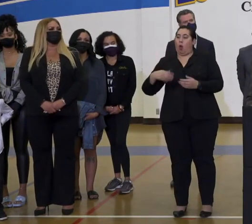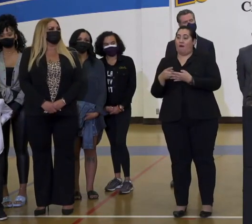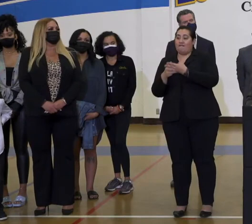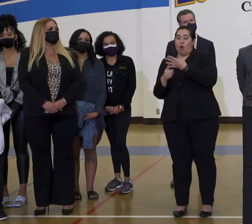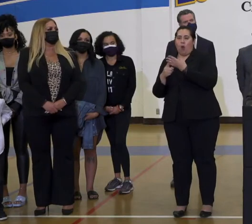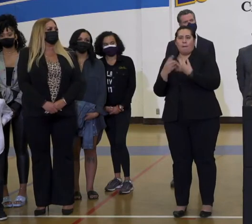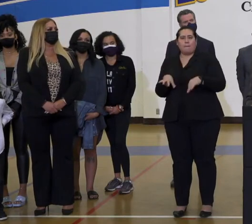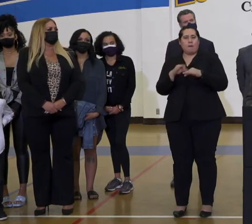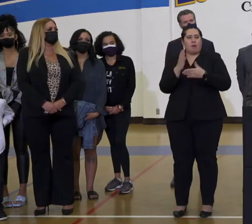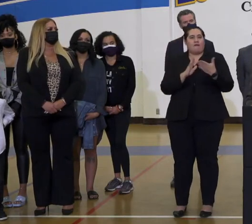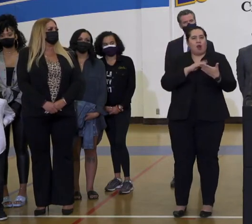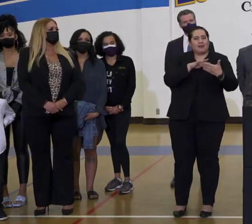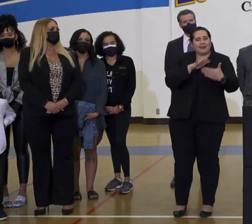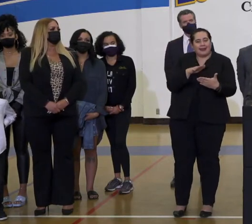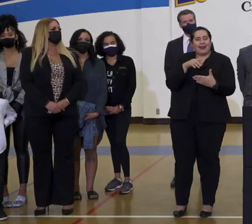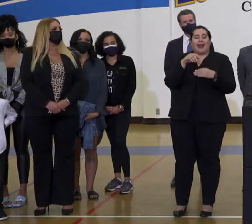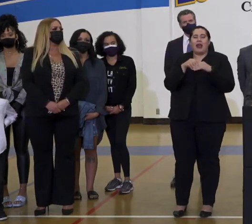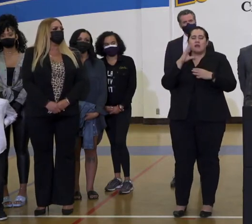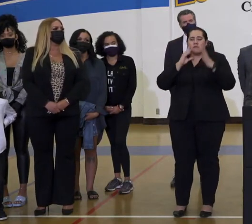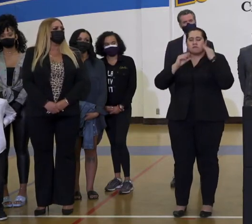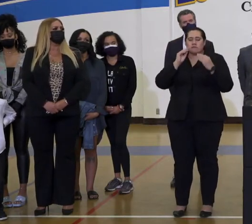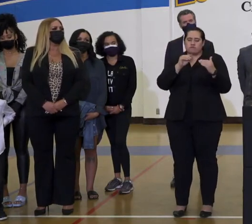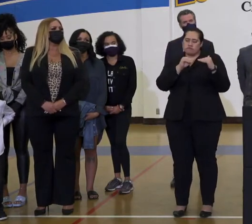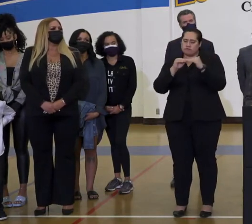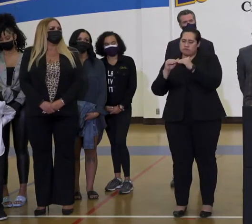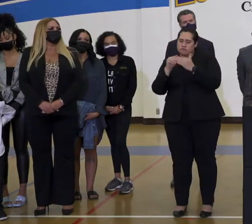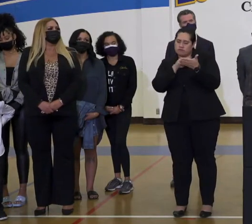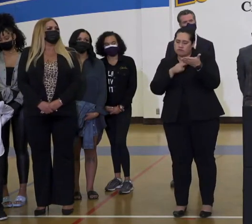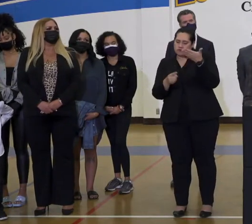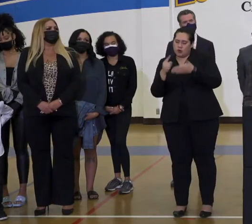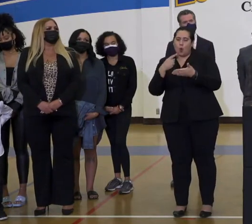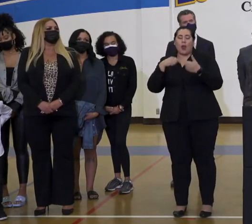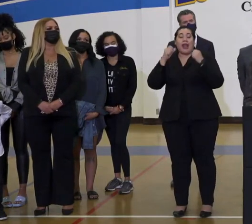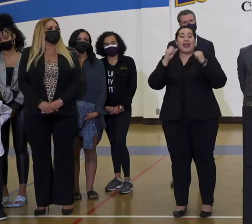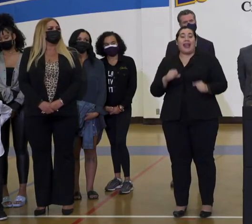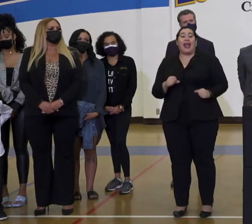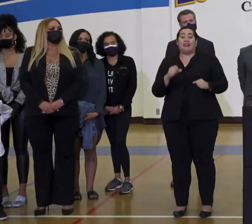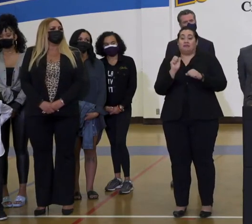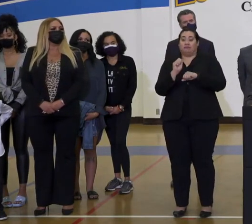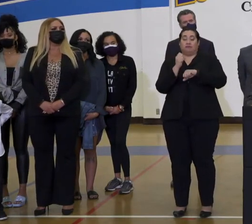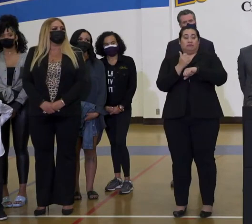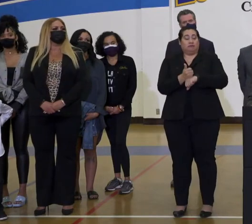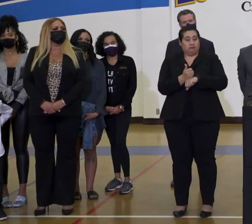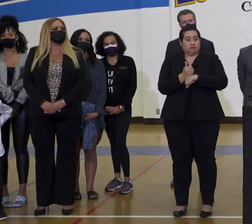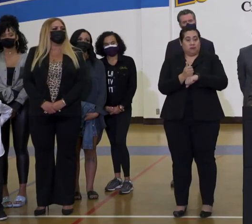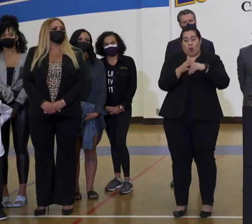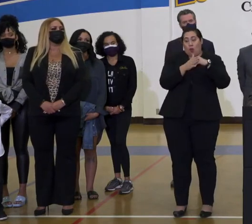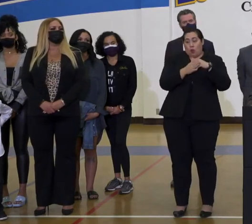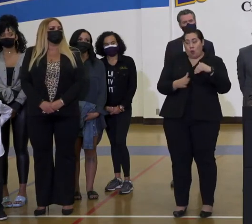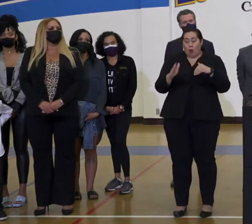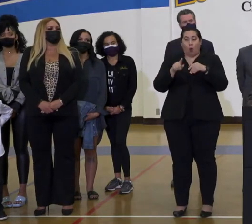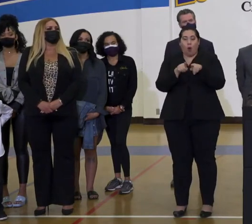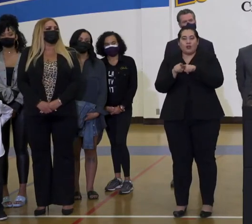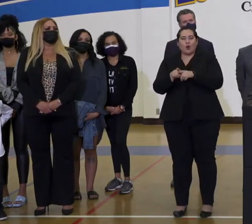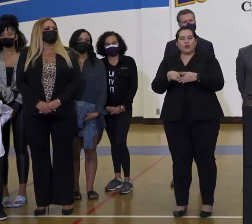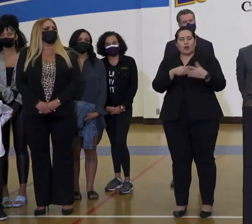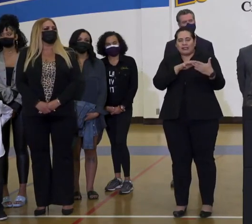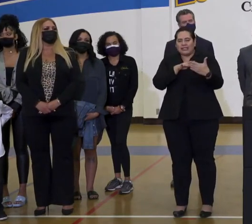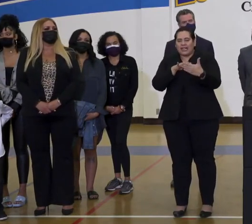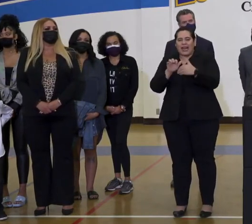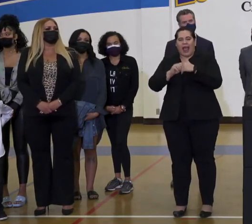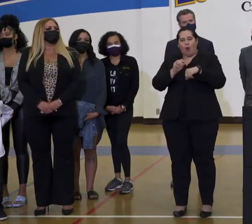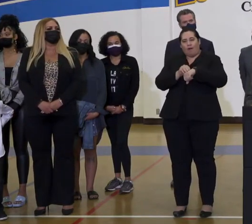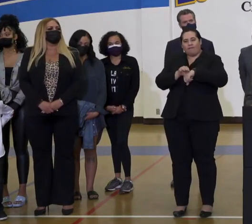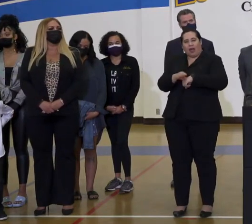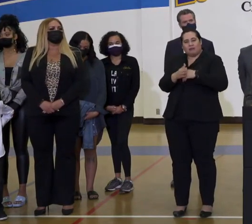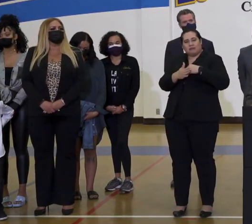our study and empirical peer review and study, so we can not only implement it, we will also begin to study their